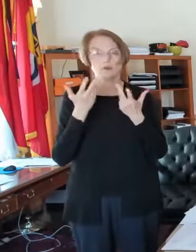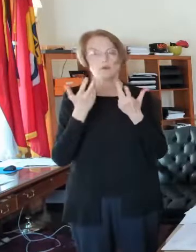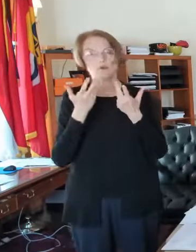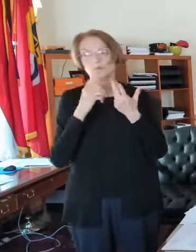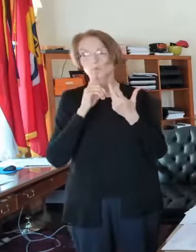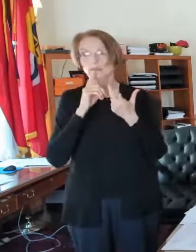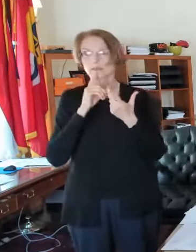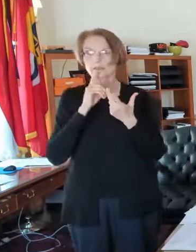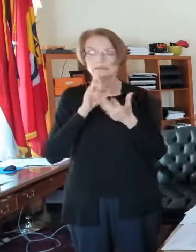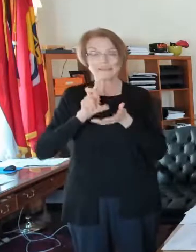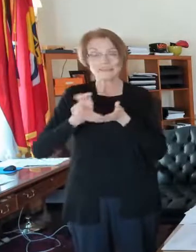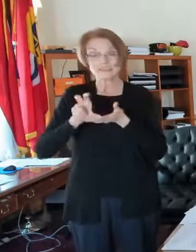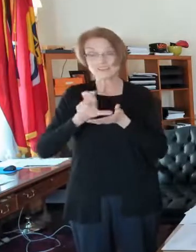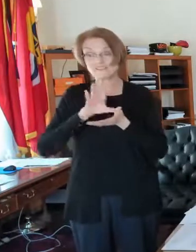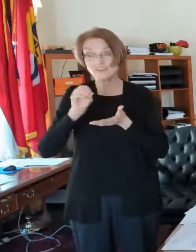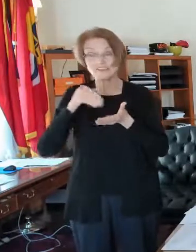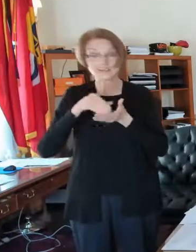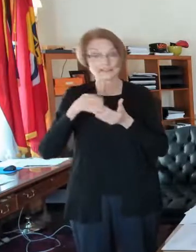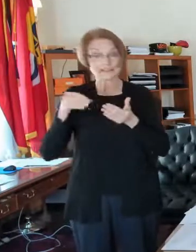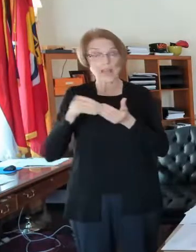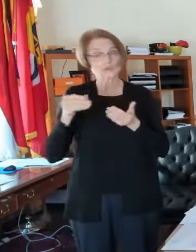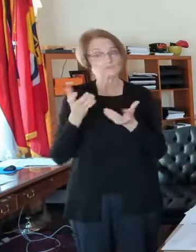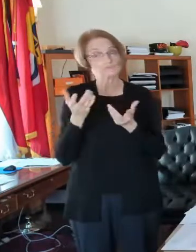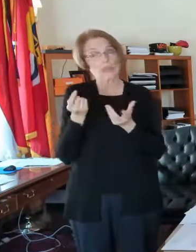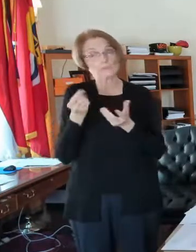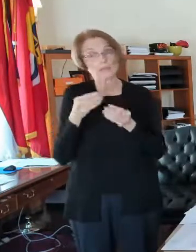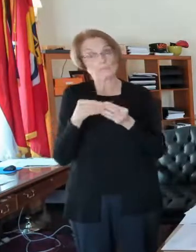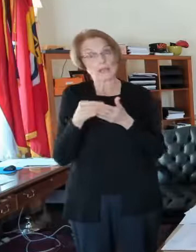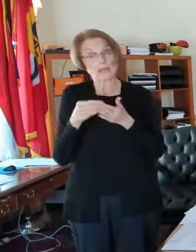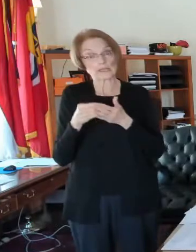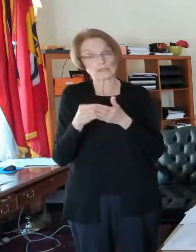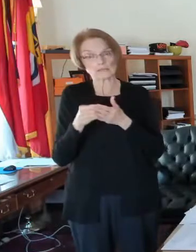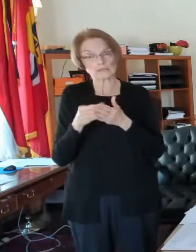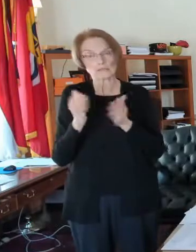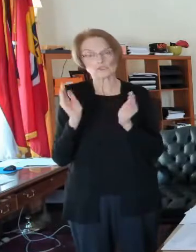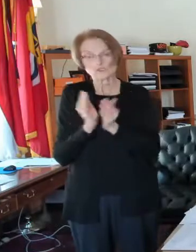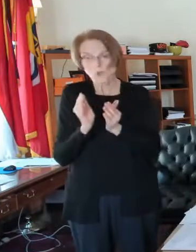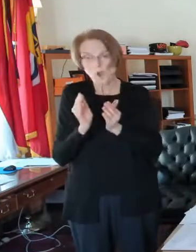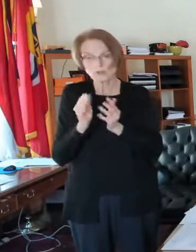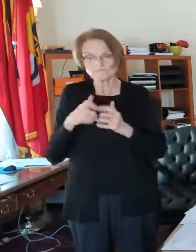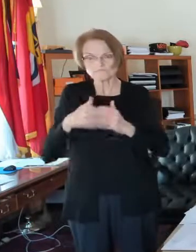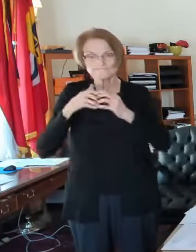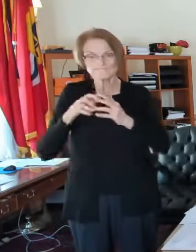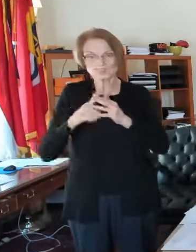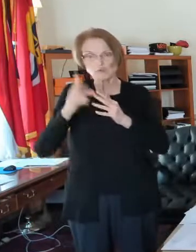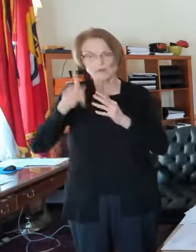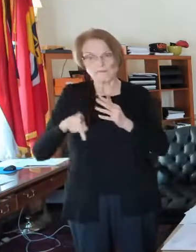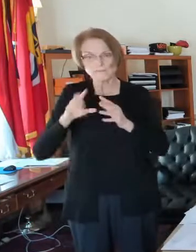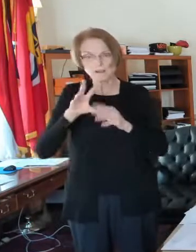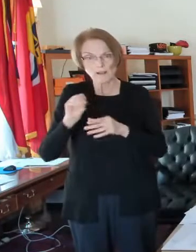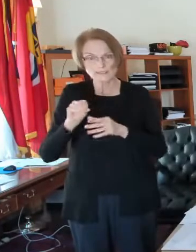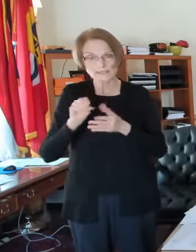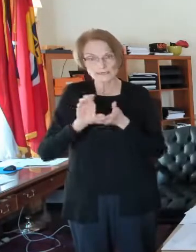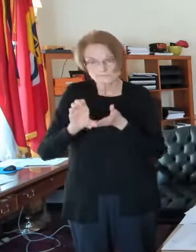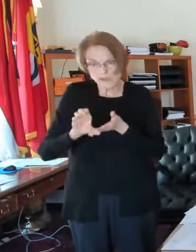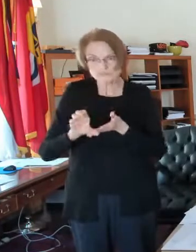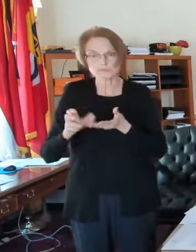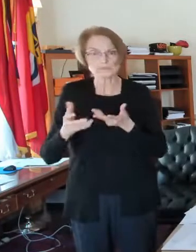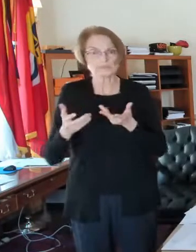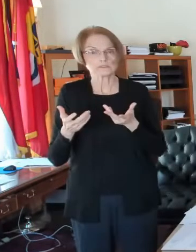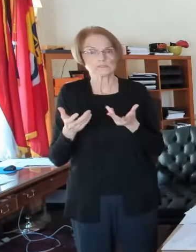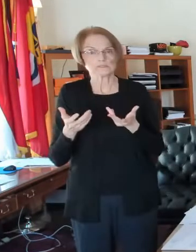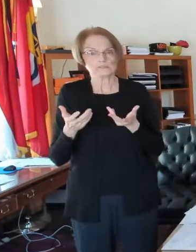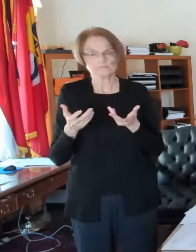investing $50,000, not a huge amount of money, in a really small startup company. And over the